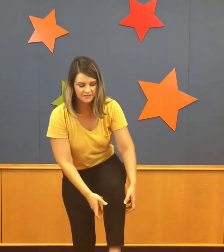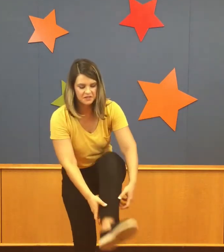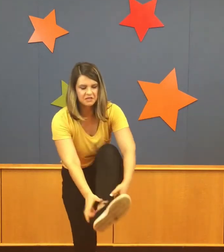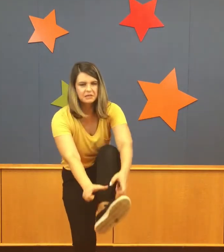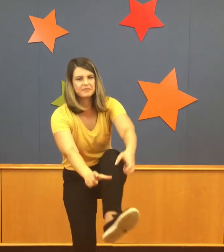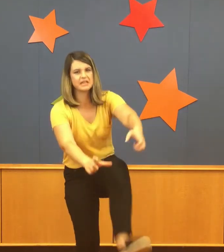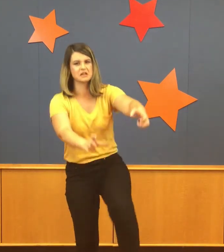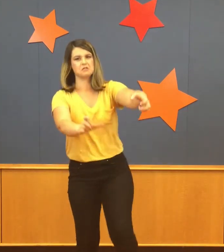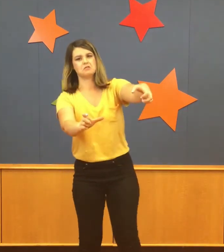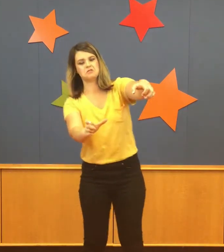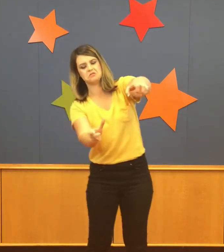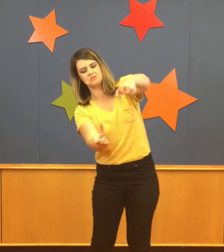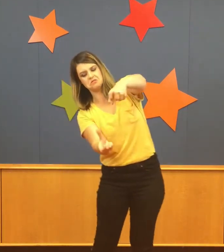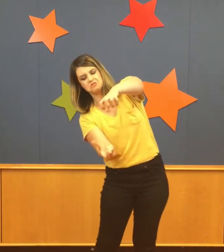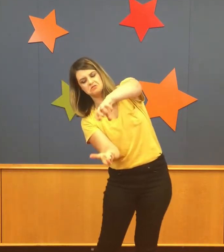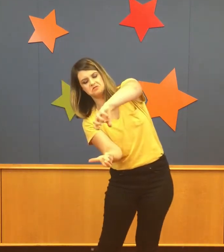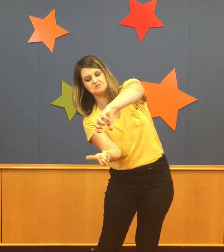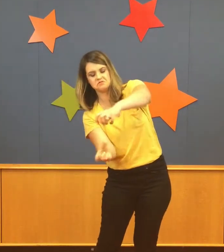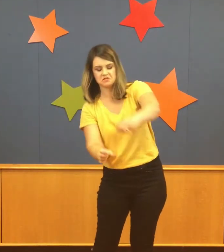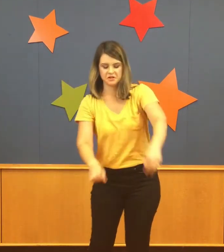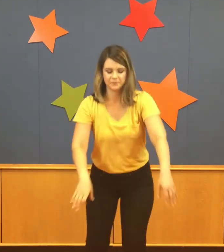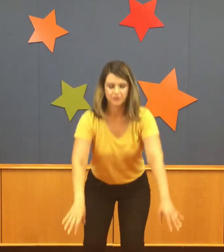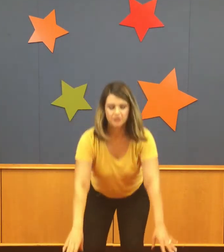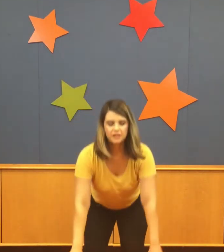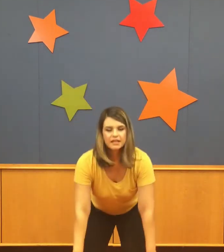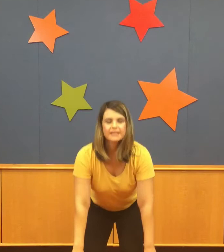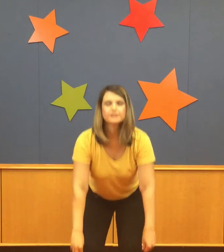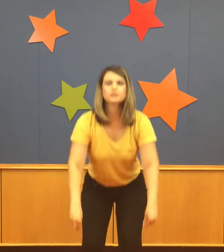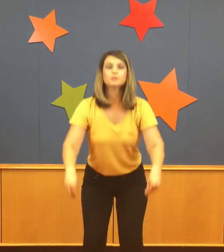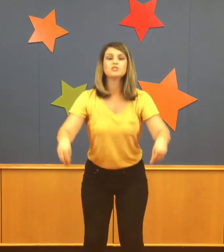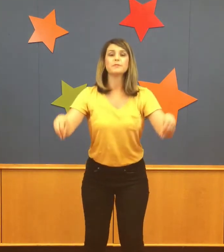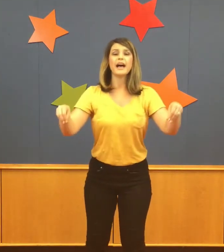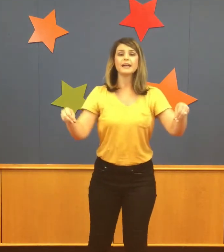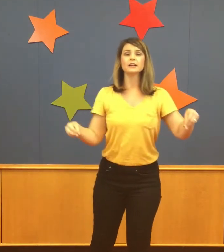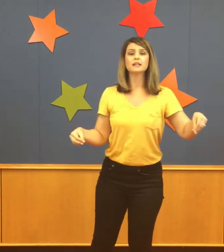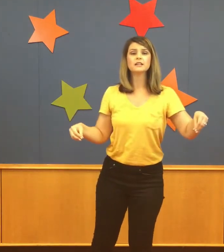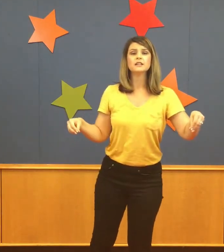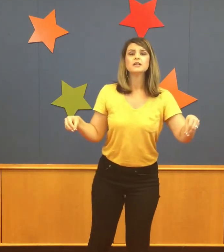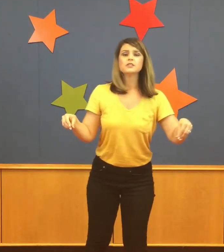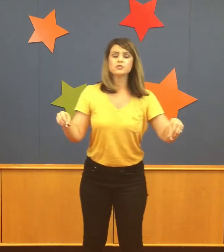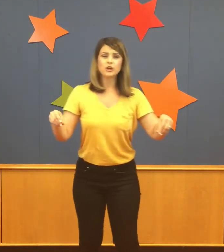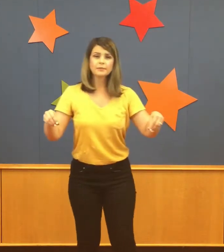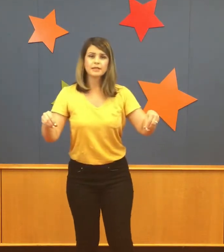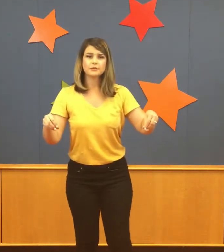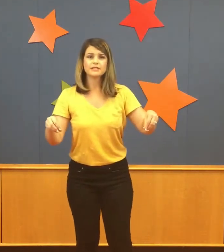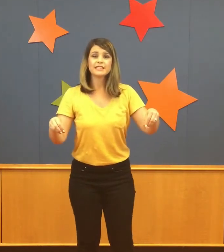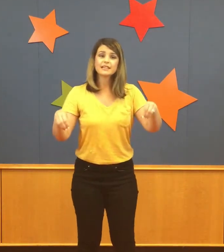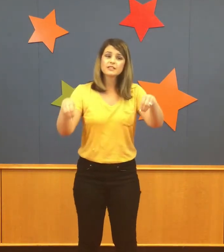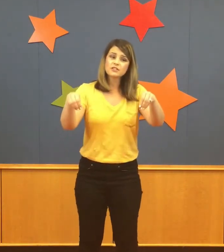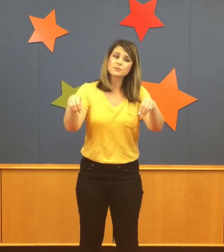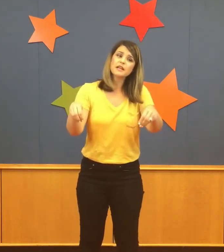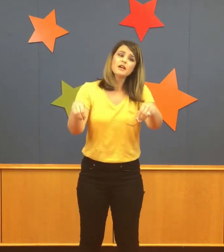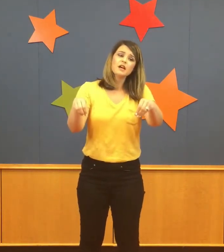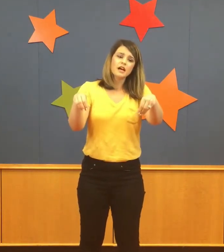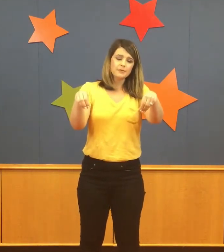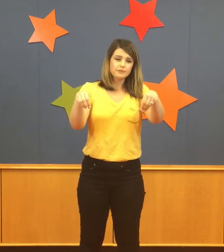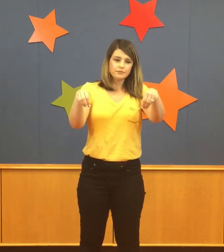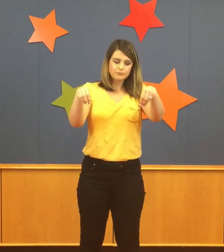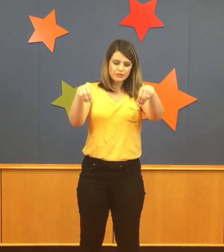Let's take off the other one. Dump that out. Oh, no. He took the boots back to the shopkeeper and said, excuse